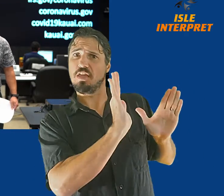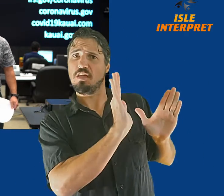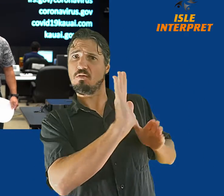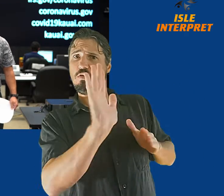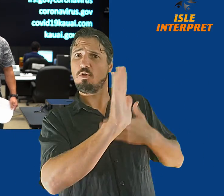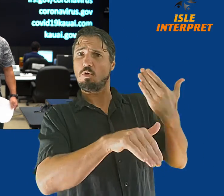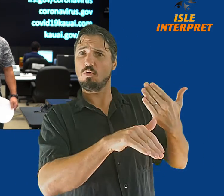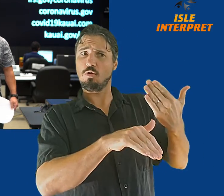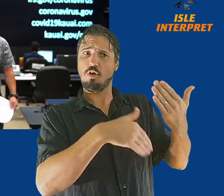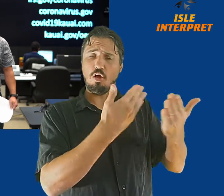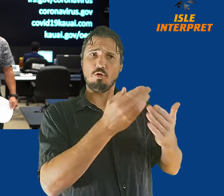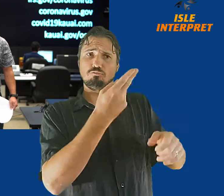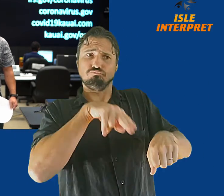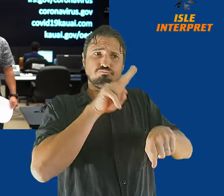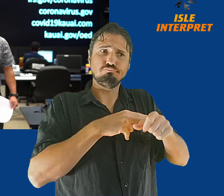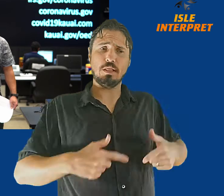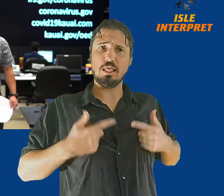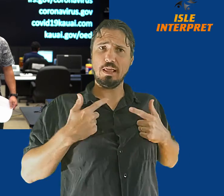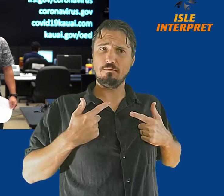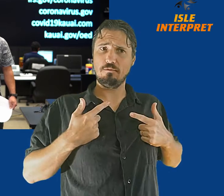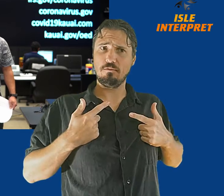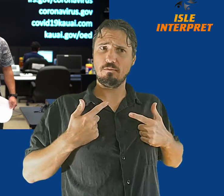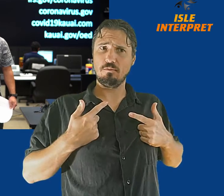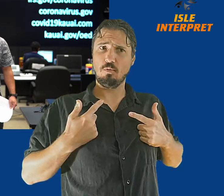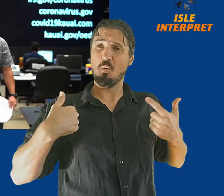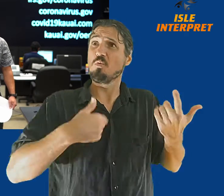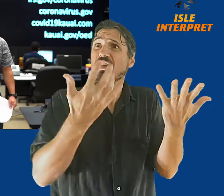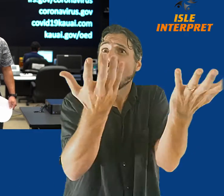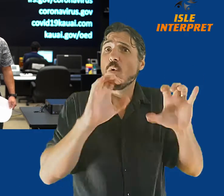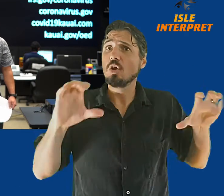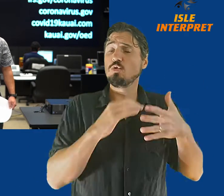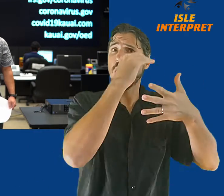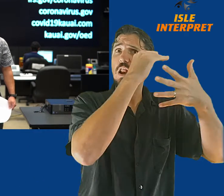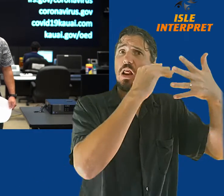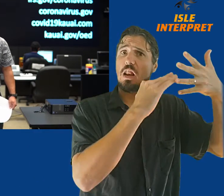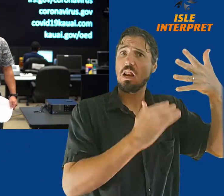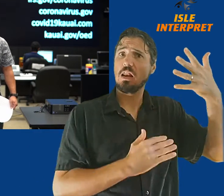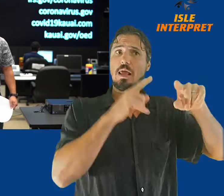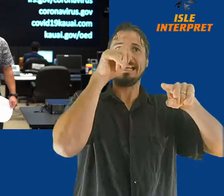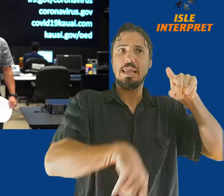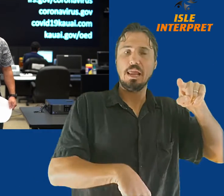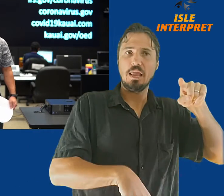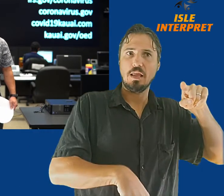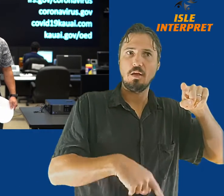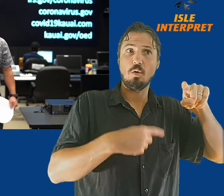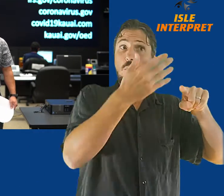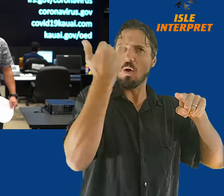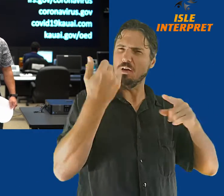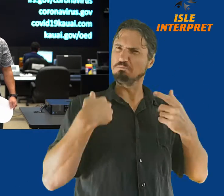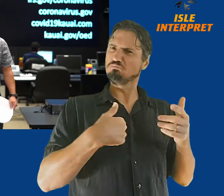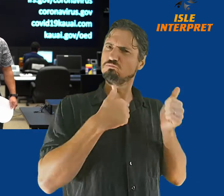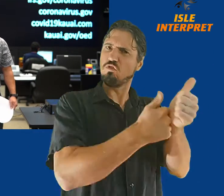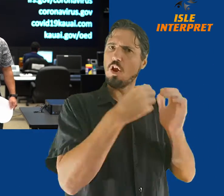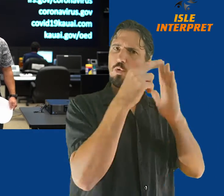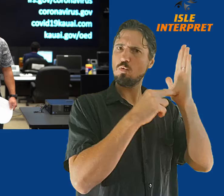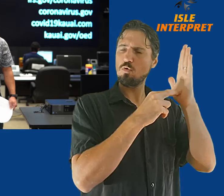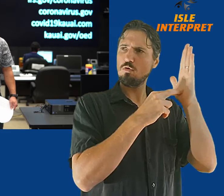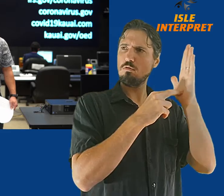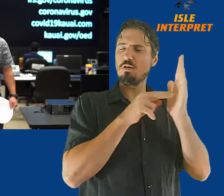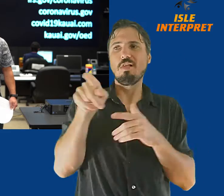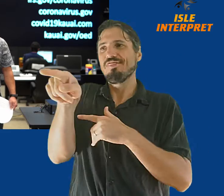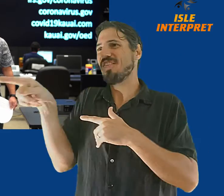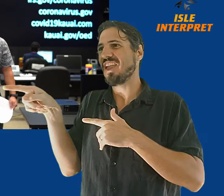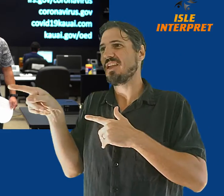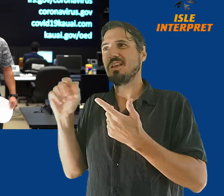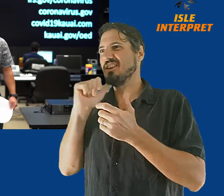do. There still remains a minority of few individuals who should be quarantining that are